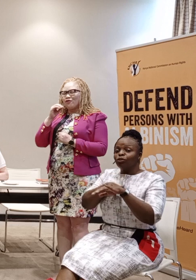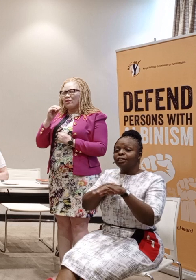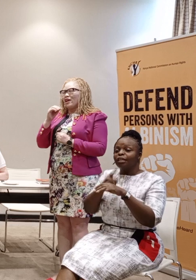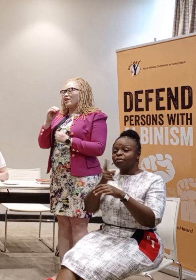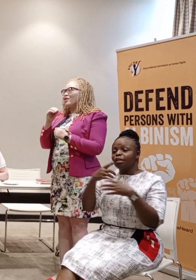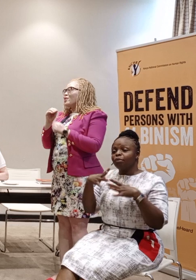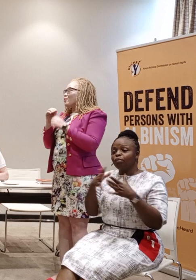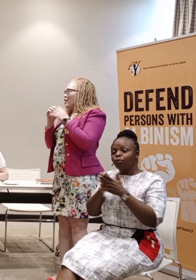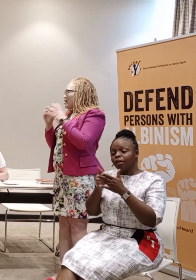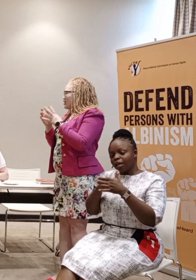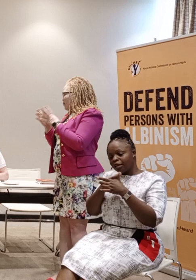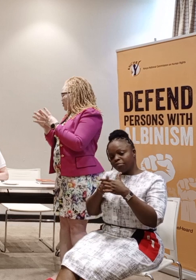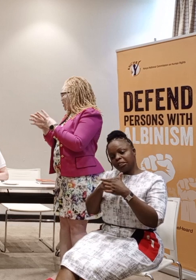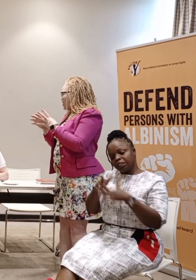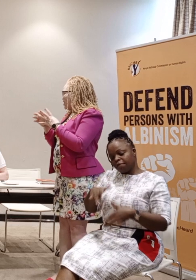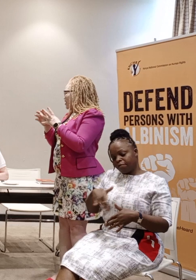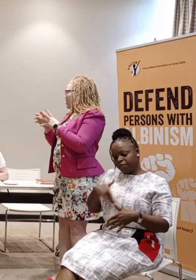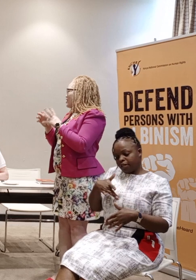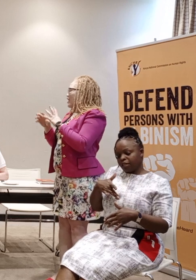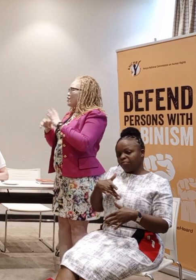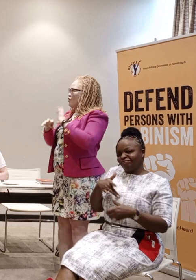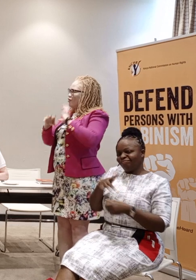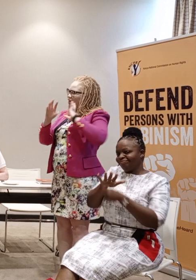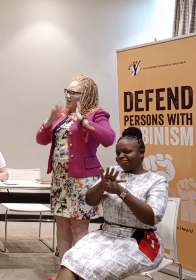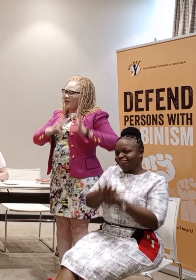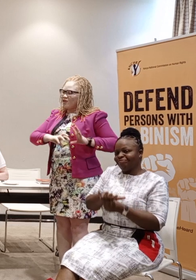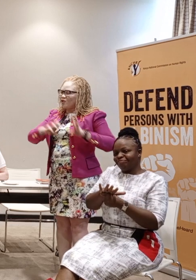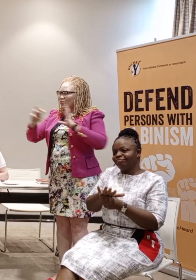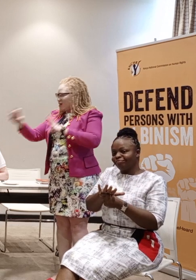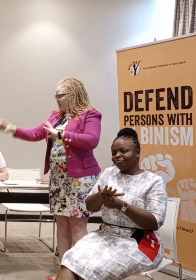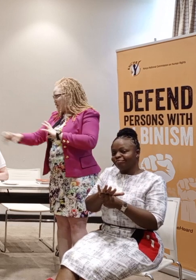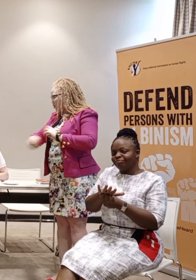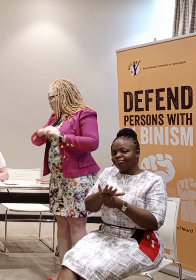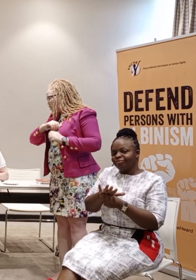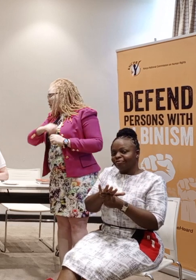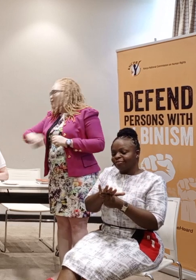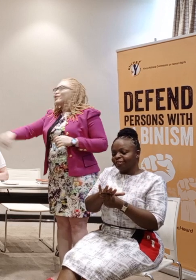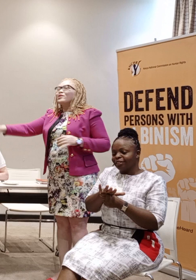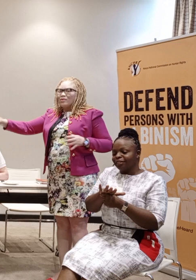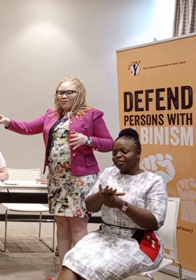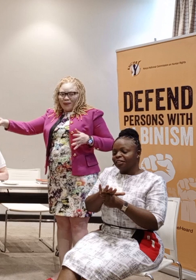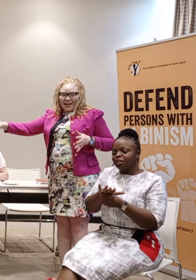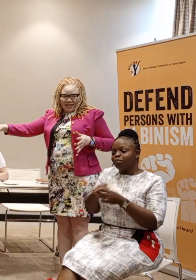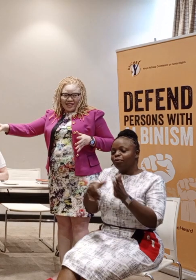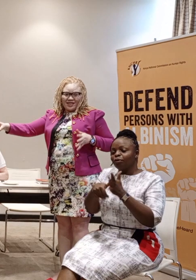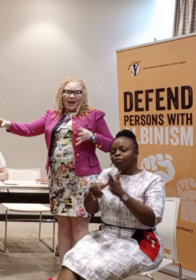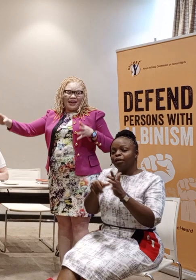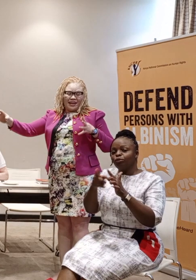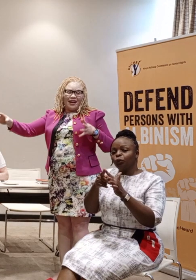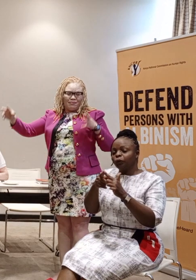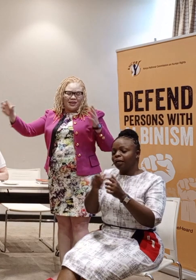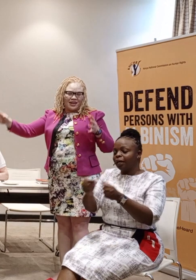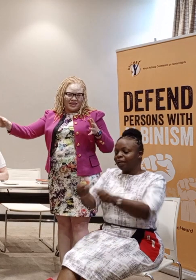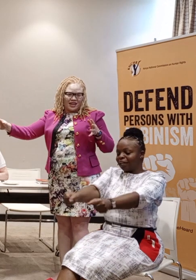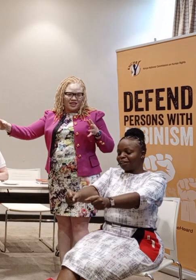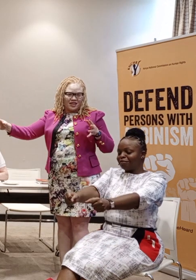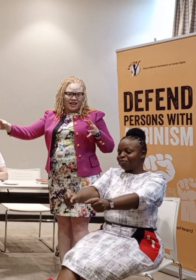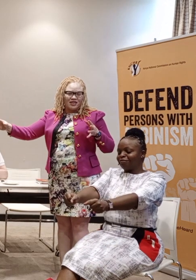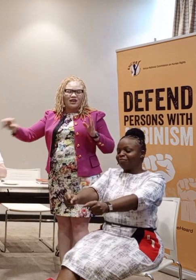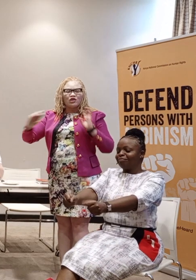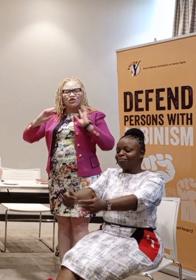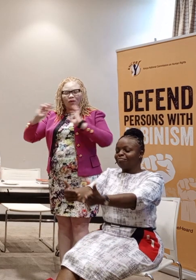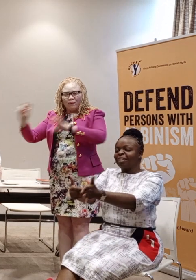I feel like we are subjected in this kind of a cradle to grave barriers. I mean